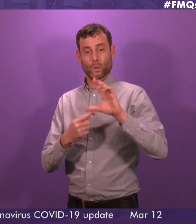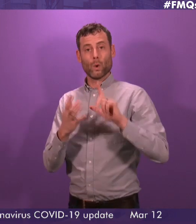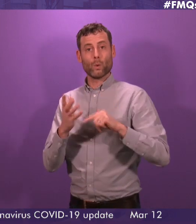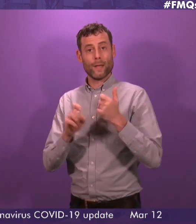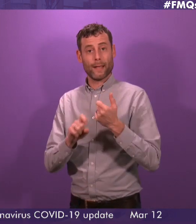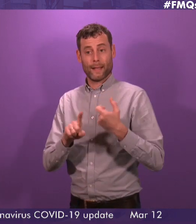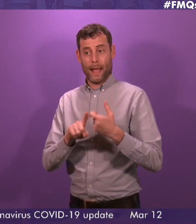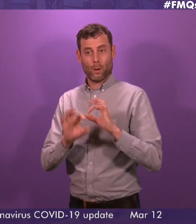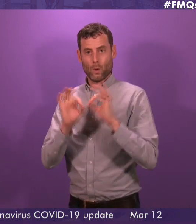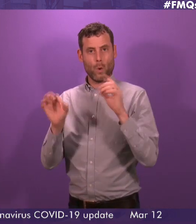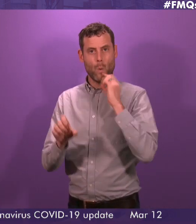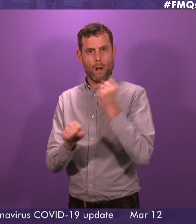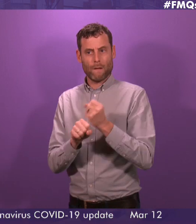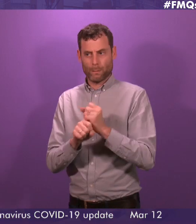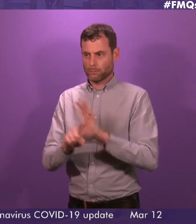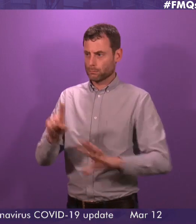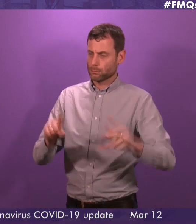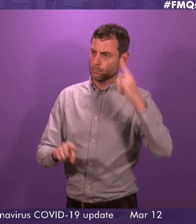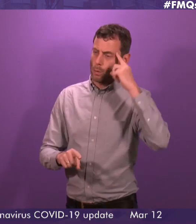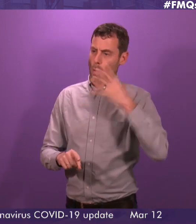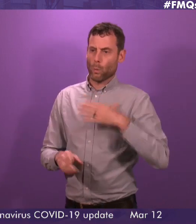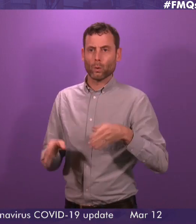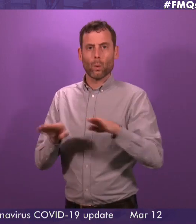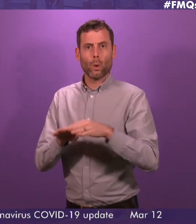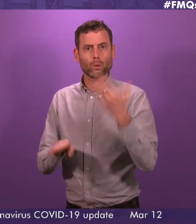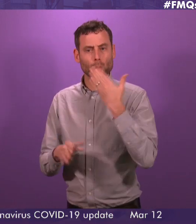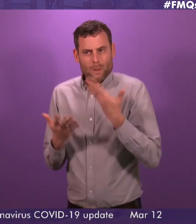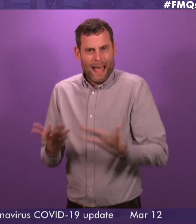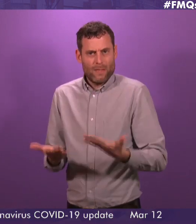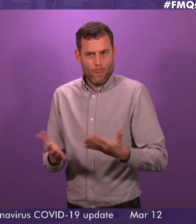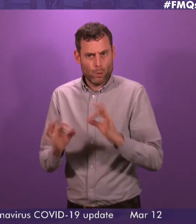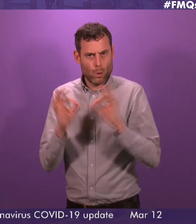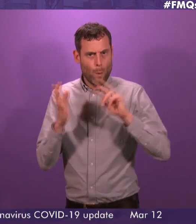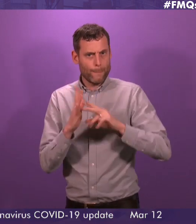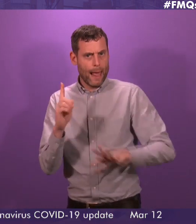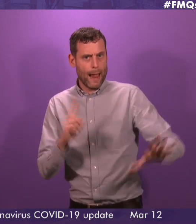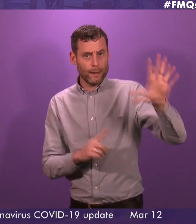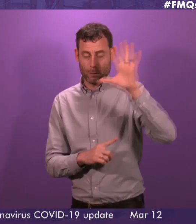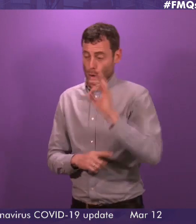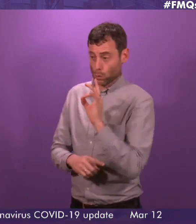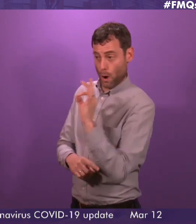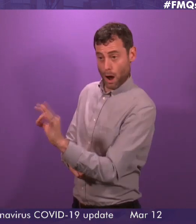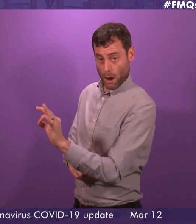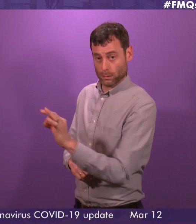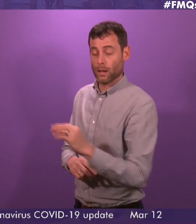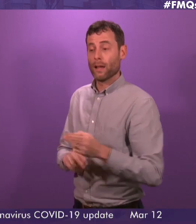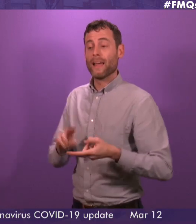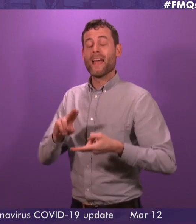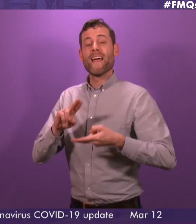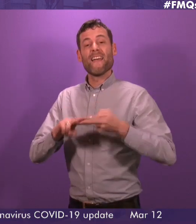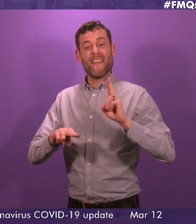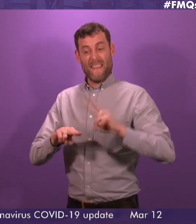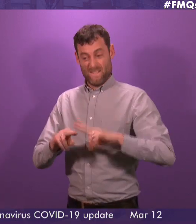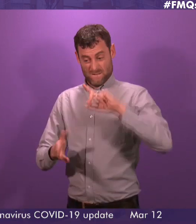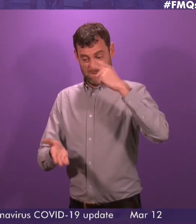currently considering bringing in school closures at this time. But so could the Cabinet Secretary clarify, if such measures were to be brought forward,